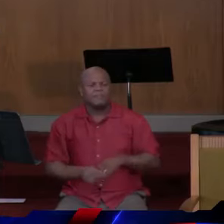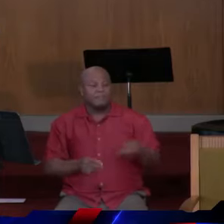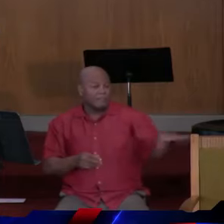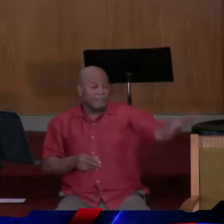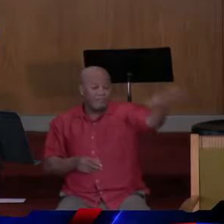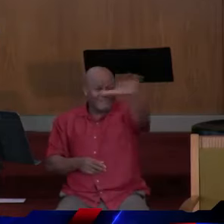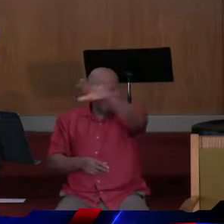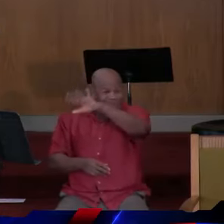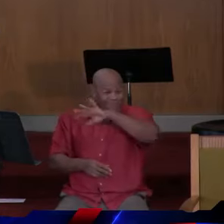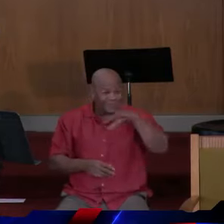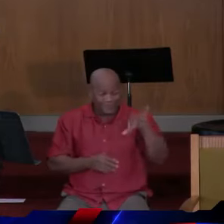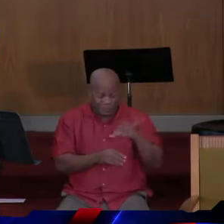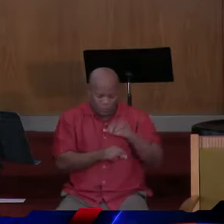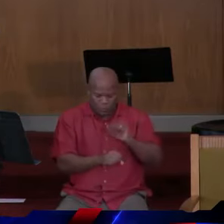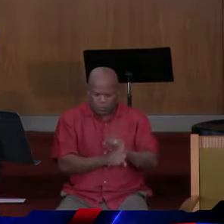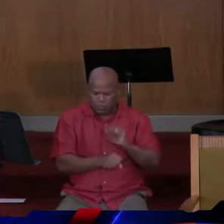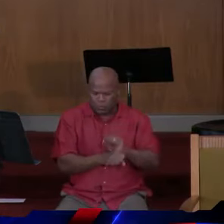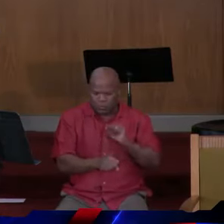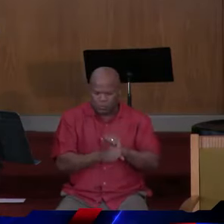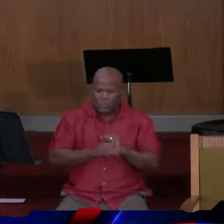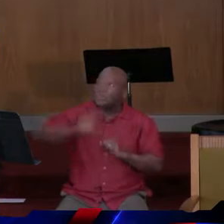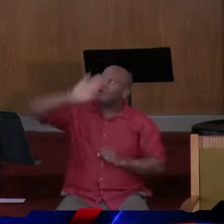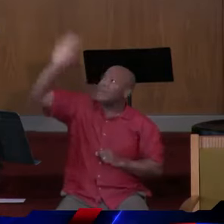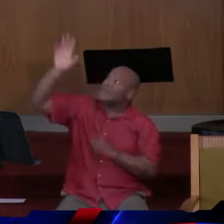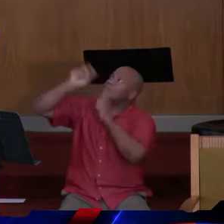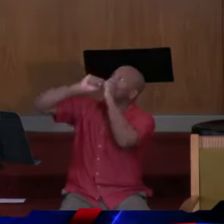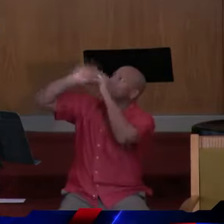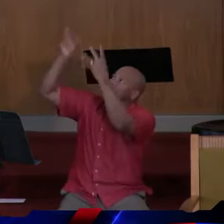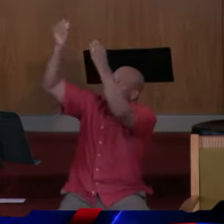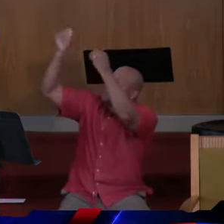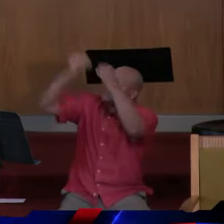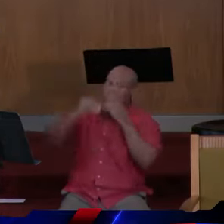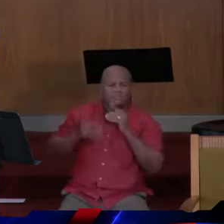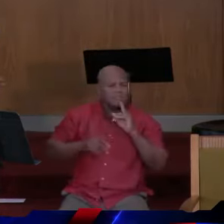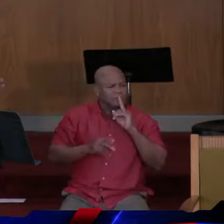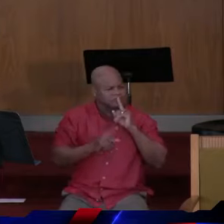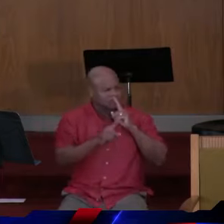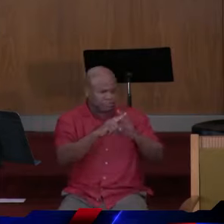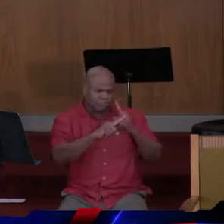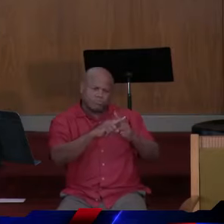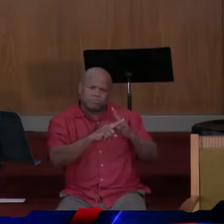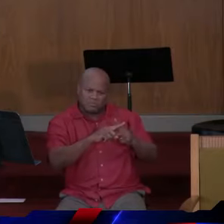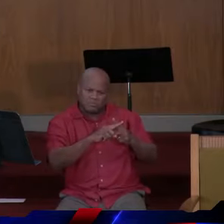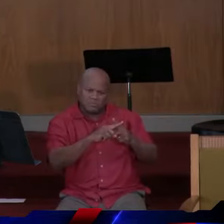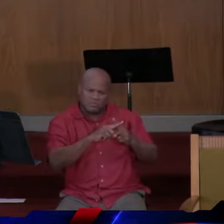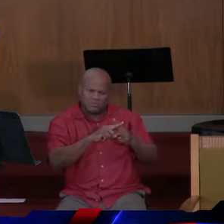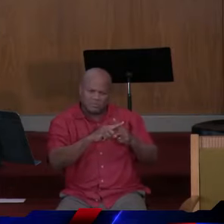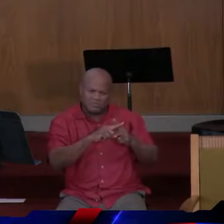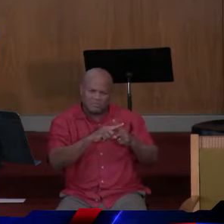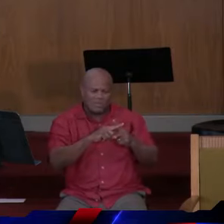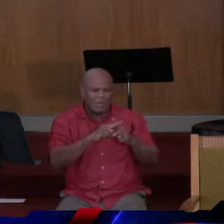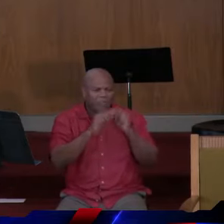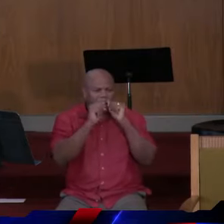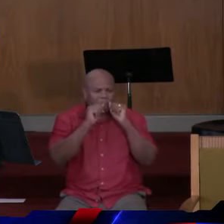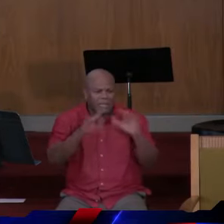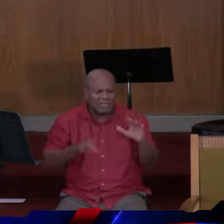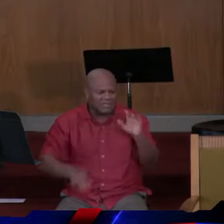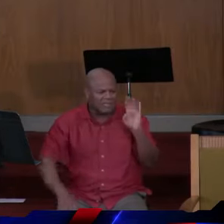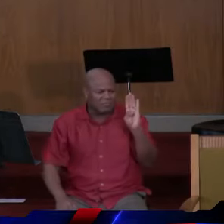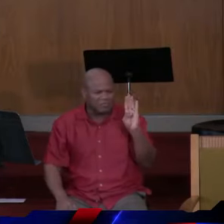in the blessed assurance. Are you hearing me? This blessed fellowship, this beloved